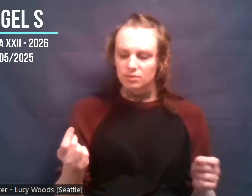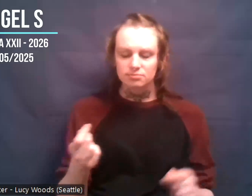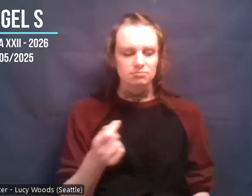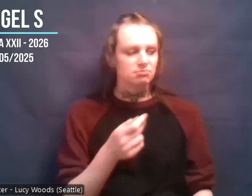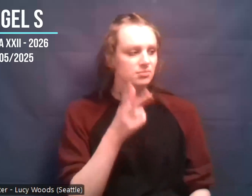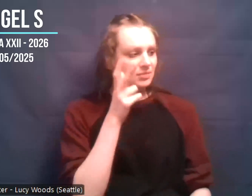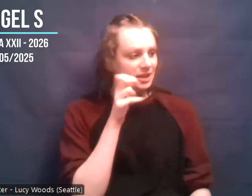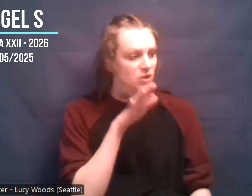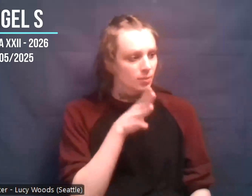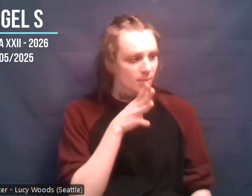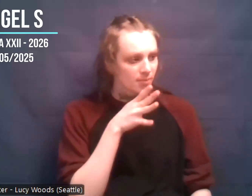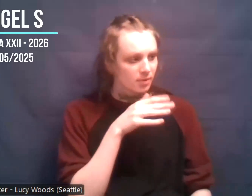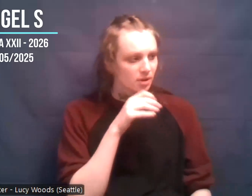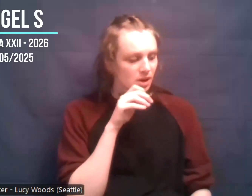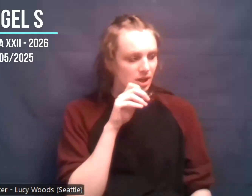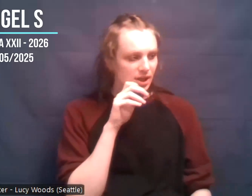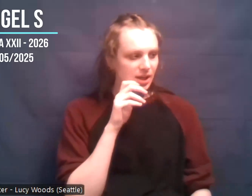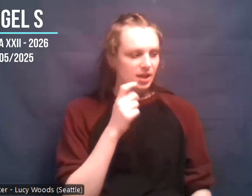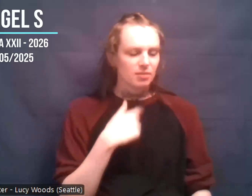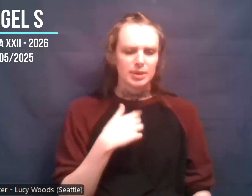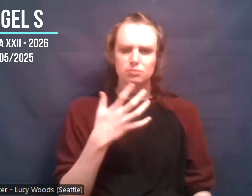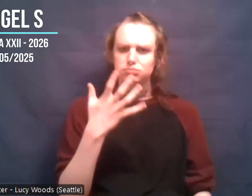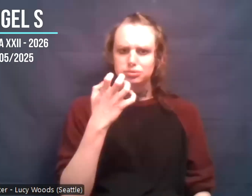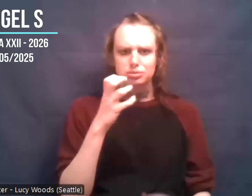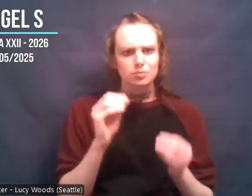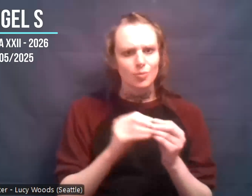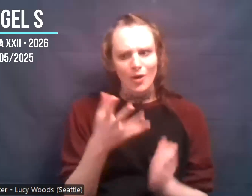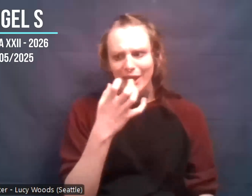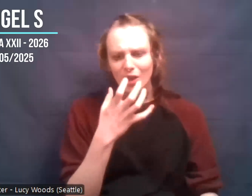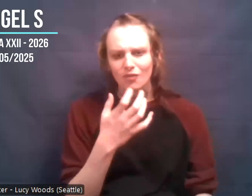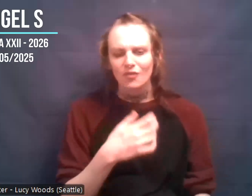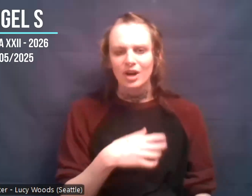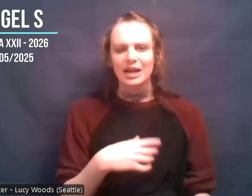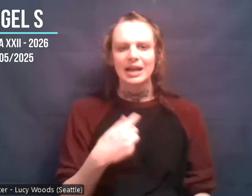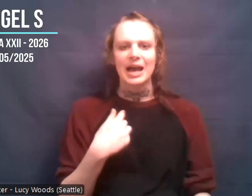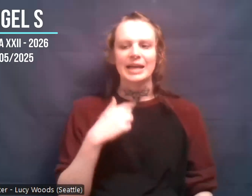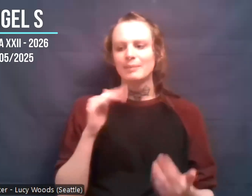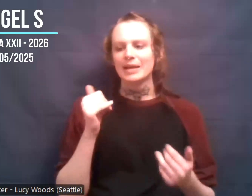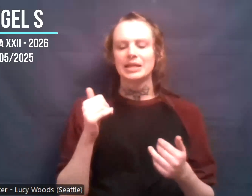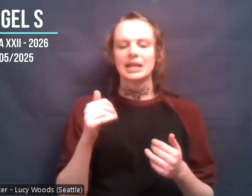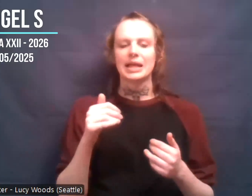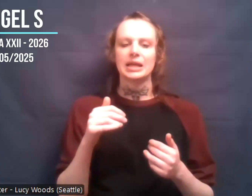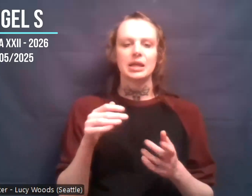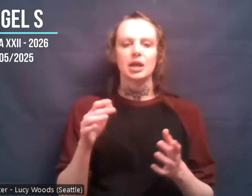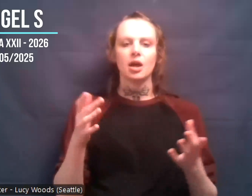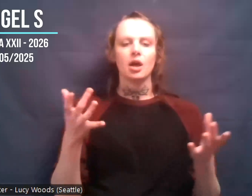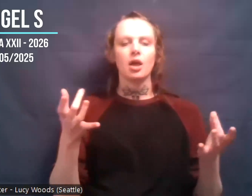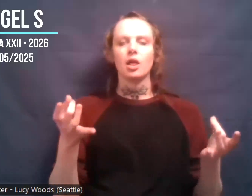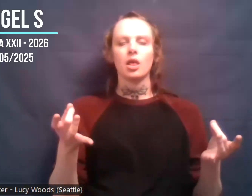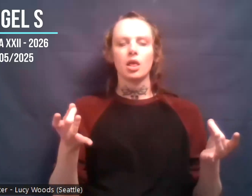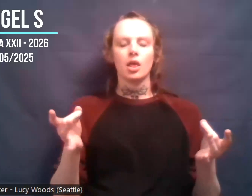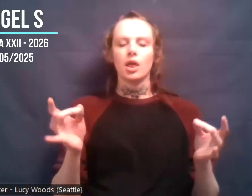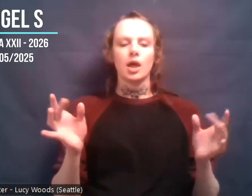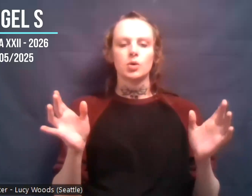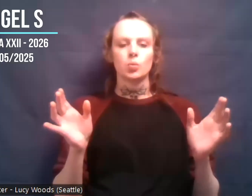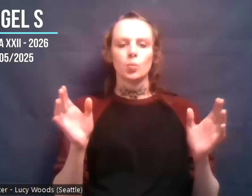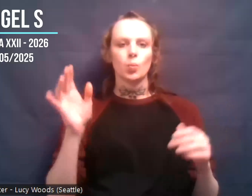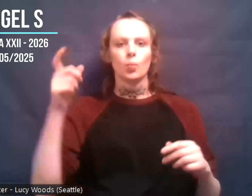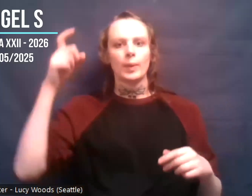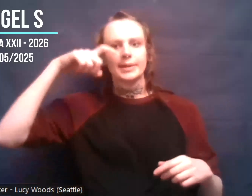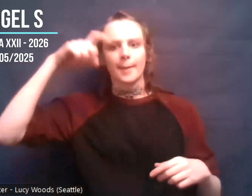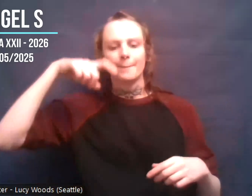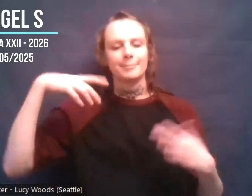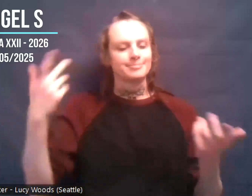kind of sage guru wisdom, and that's what I got. But when I got home, my mom was upset, and it